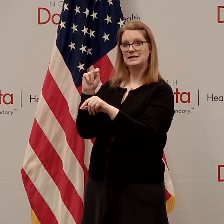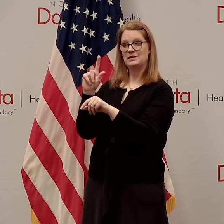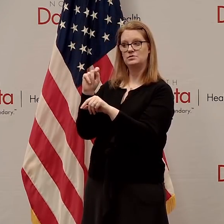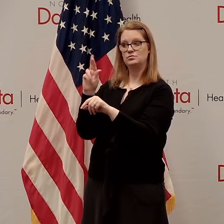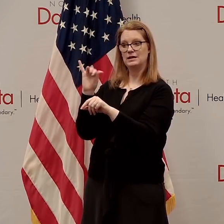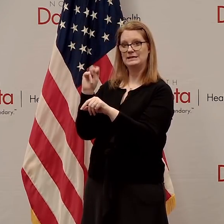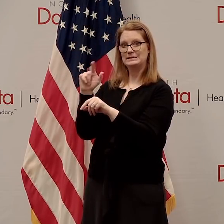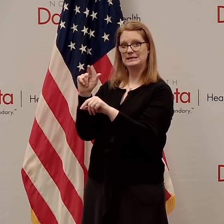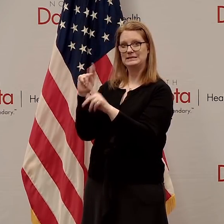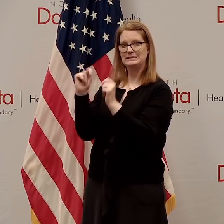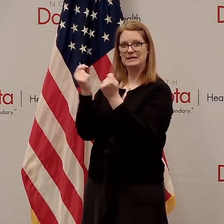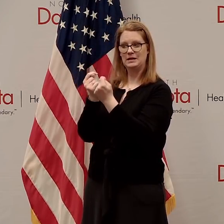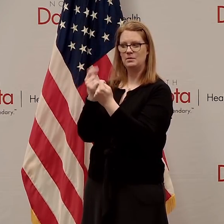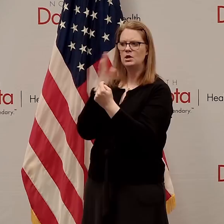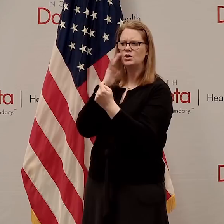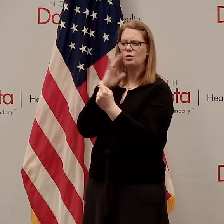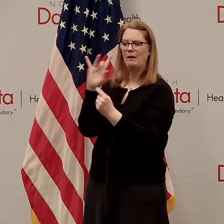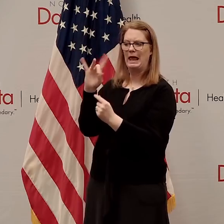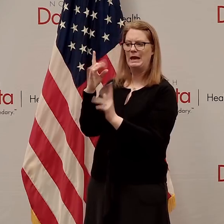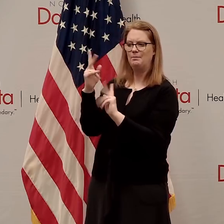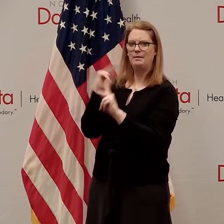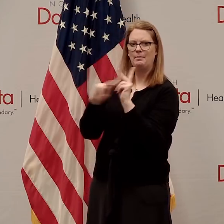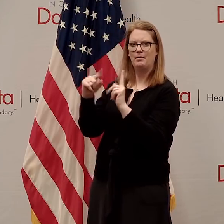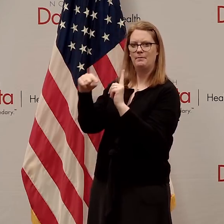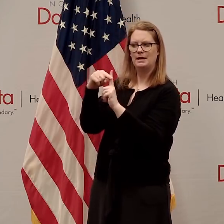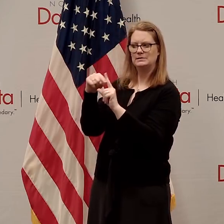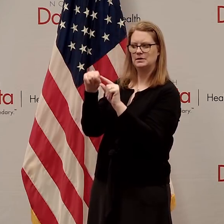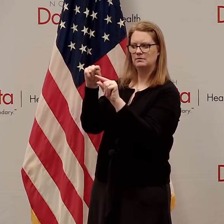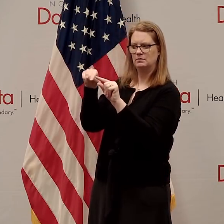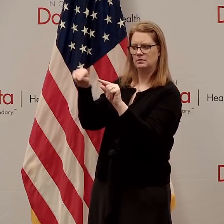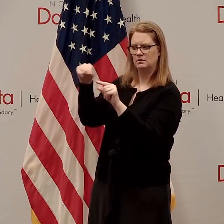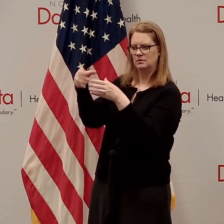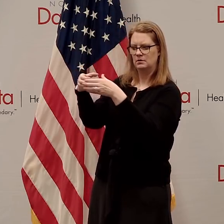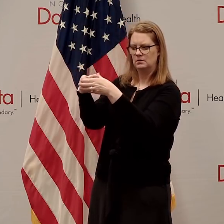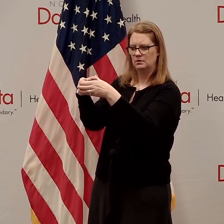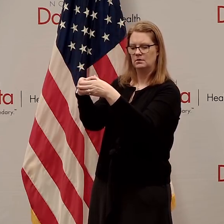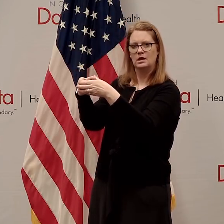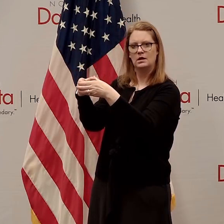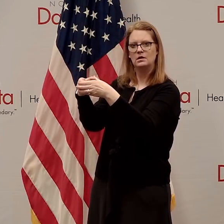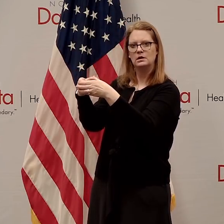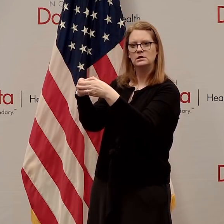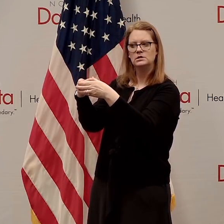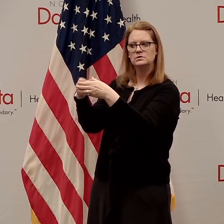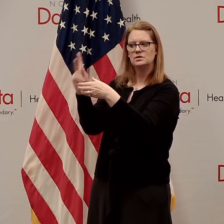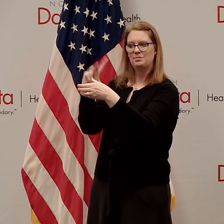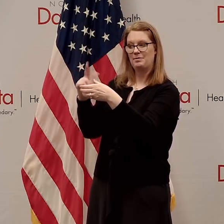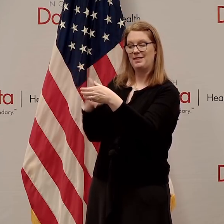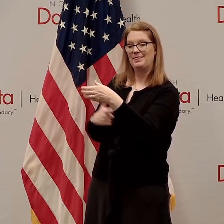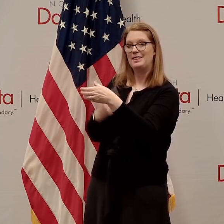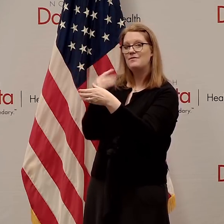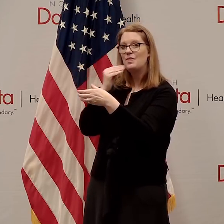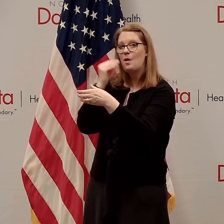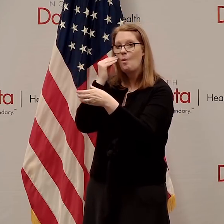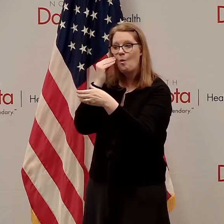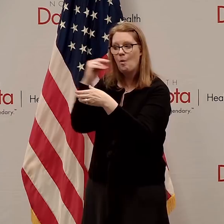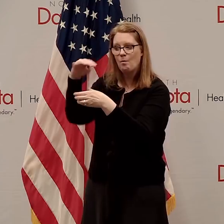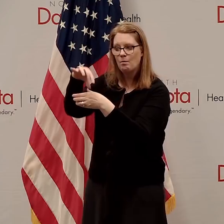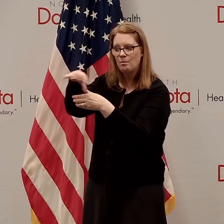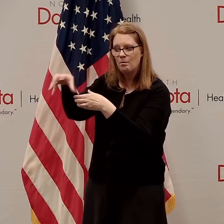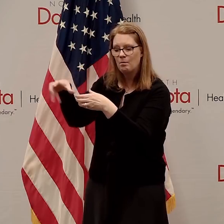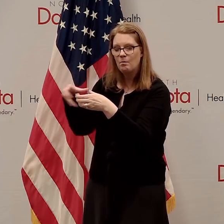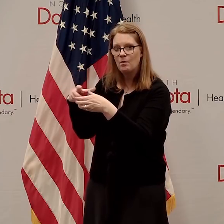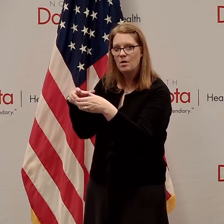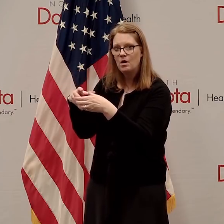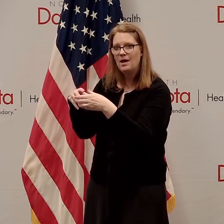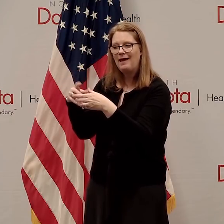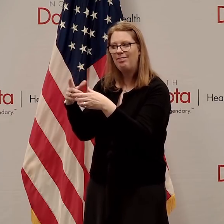the 8 positives that have already been identified, those people who are residing with those positives, or people who through their work